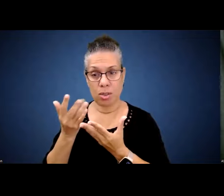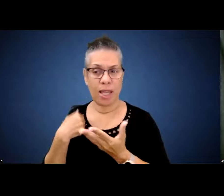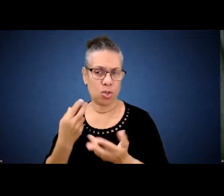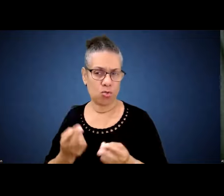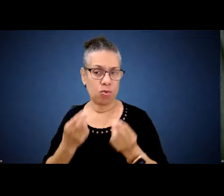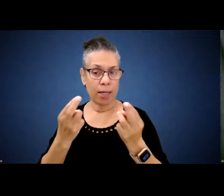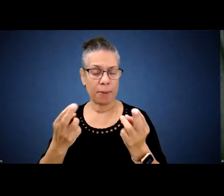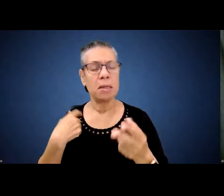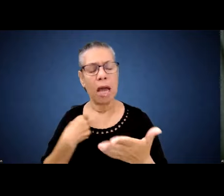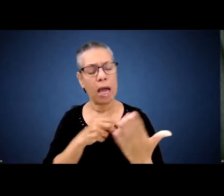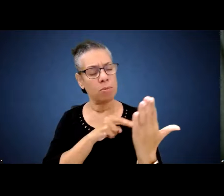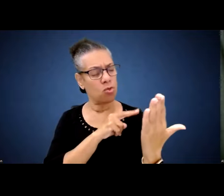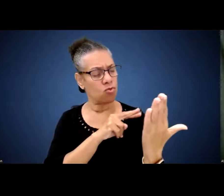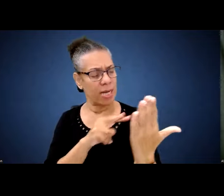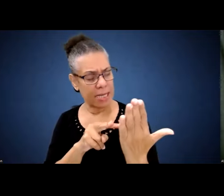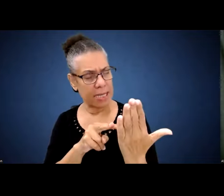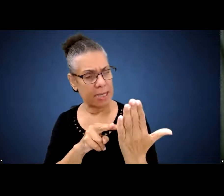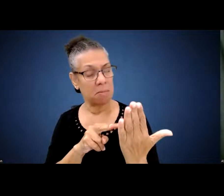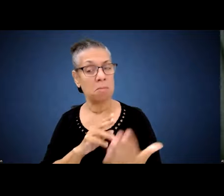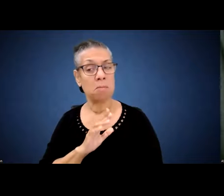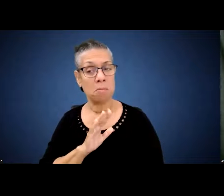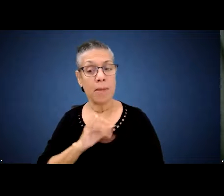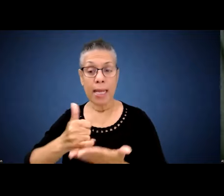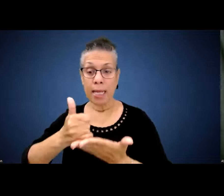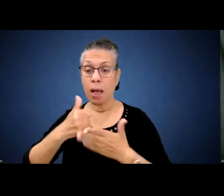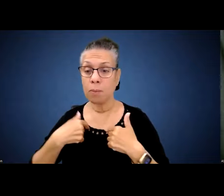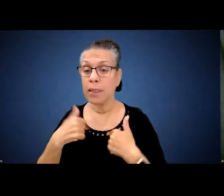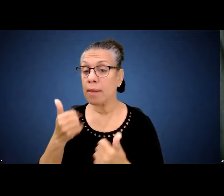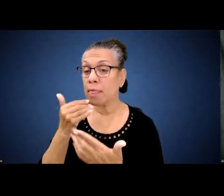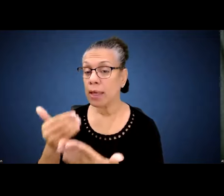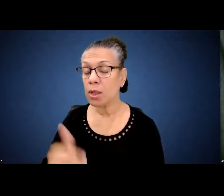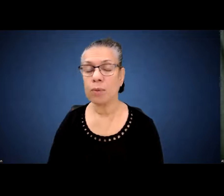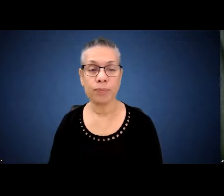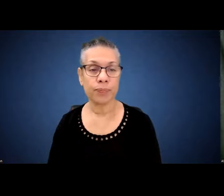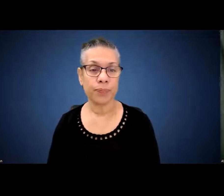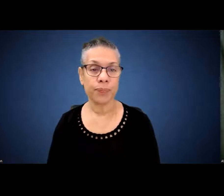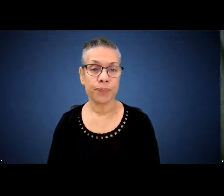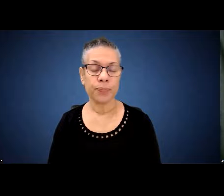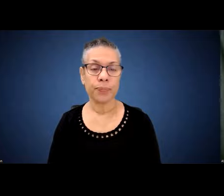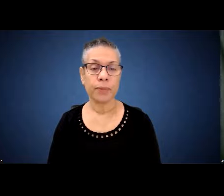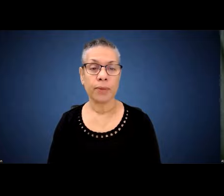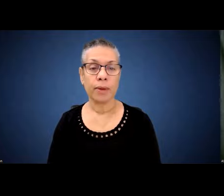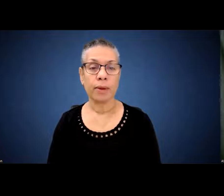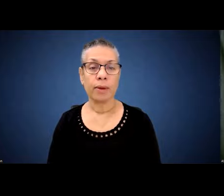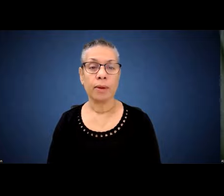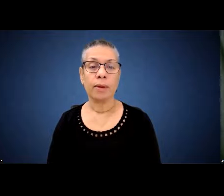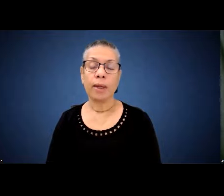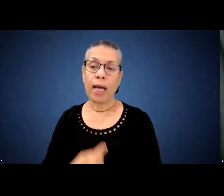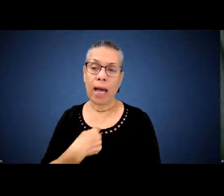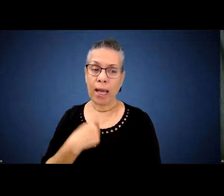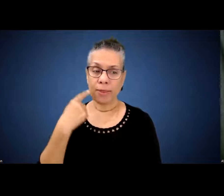us. I've been reading that and I found it extremely helpful. And I think that